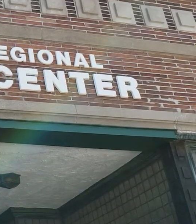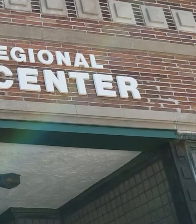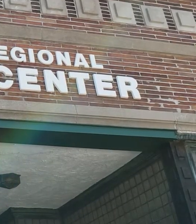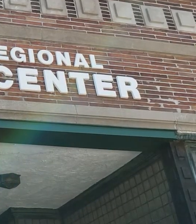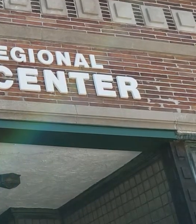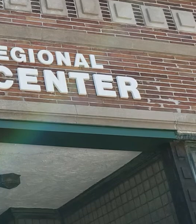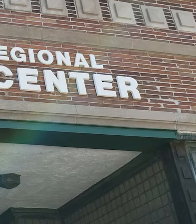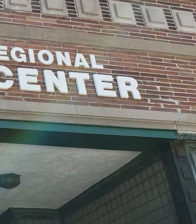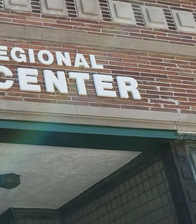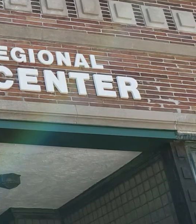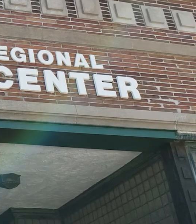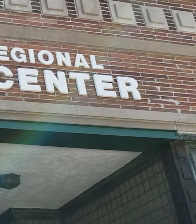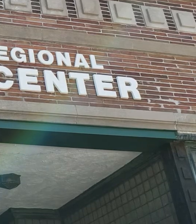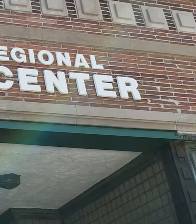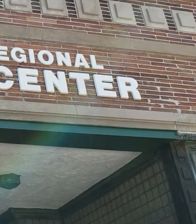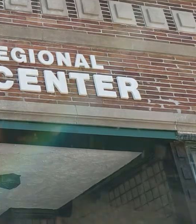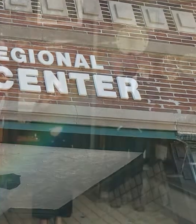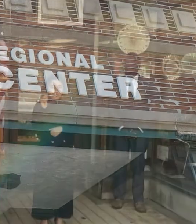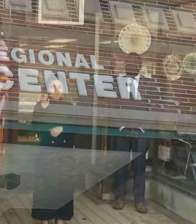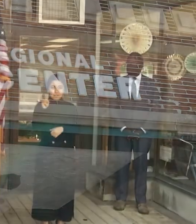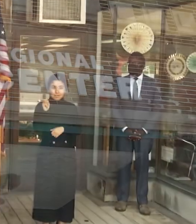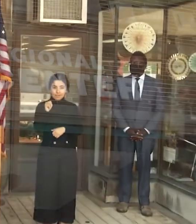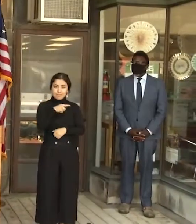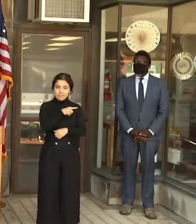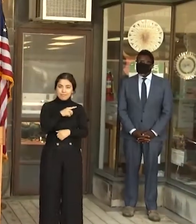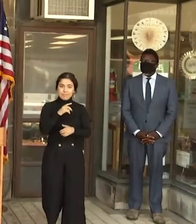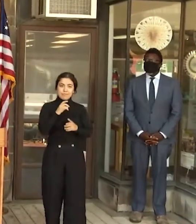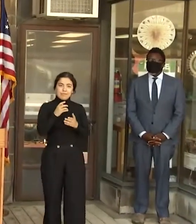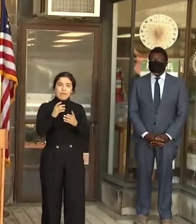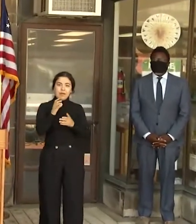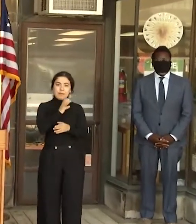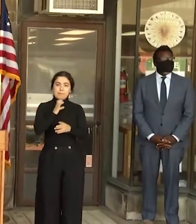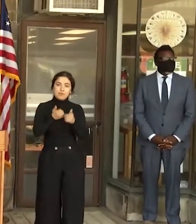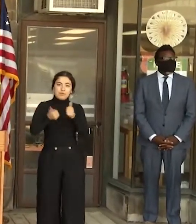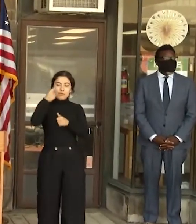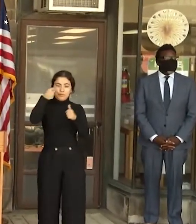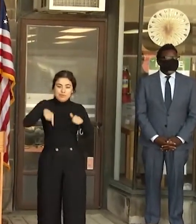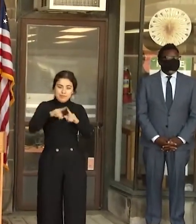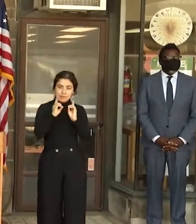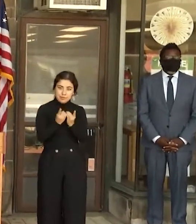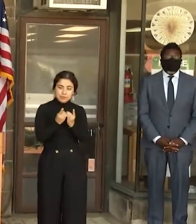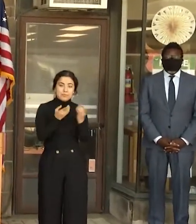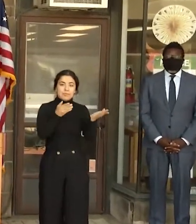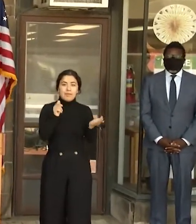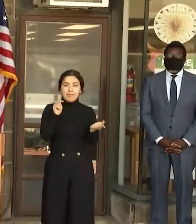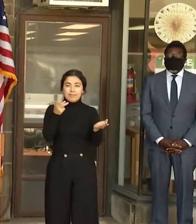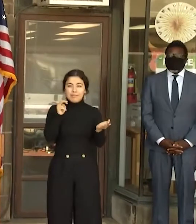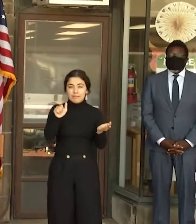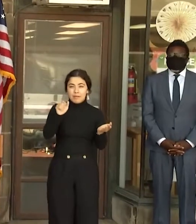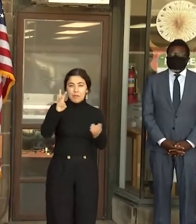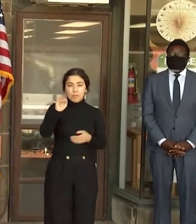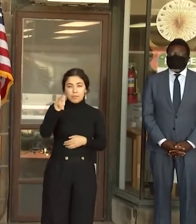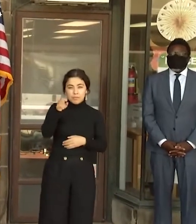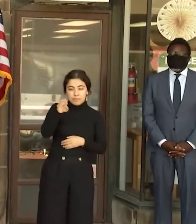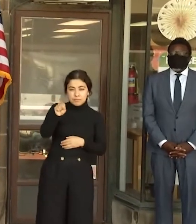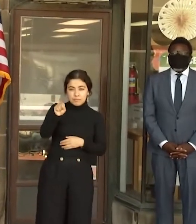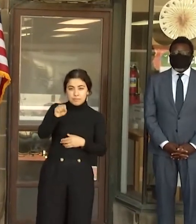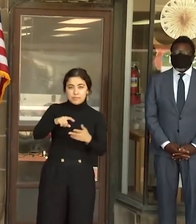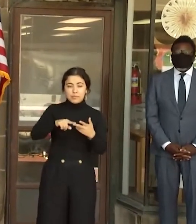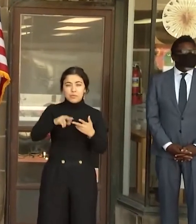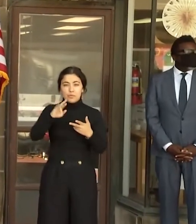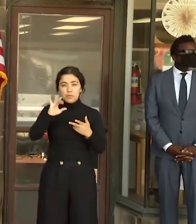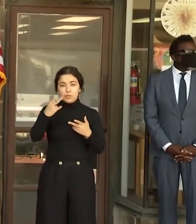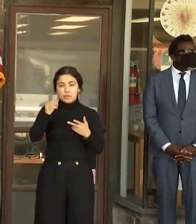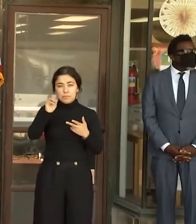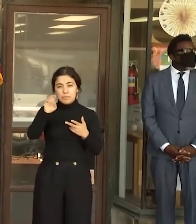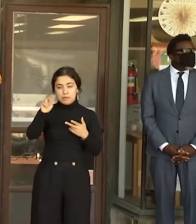Johnson, Commissioner of this district, Athena Williams, Rich Minacchio from the Housing Authority of Cook